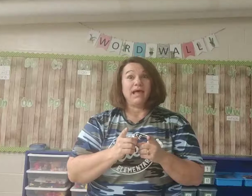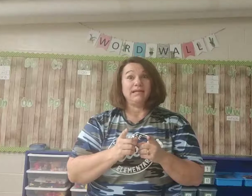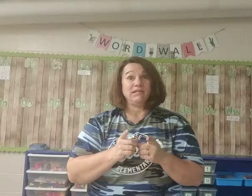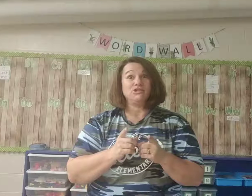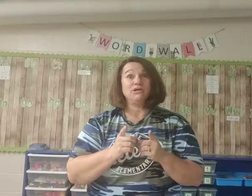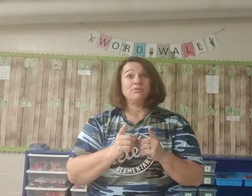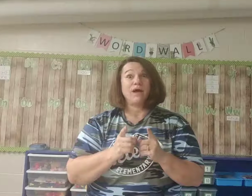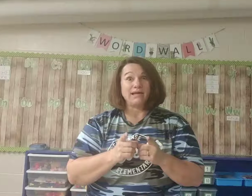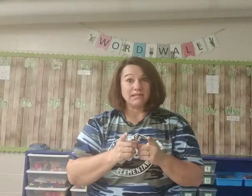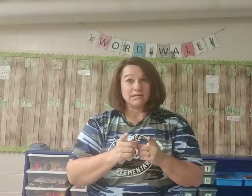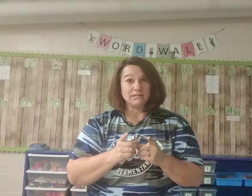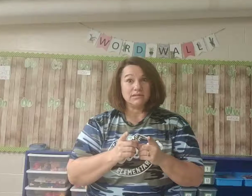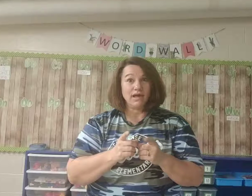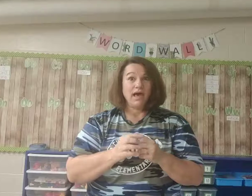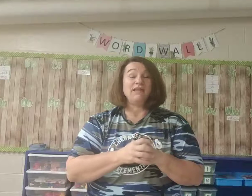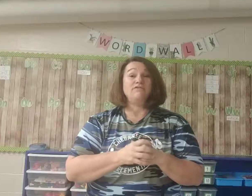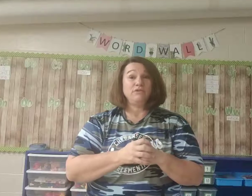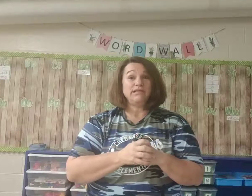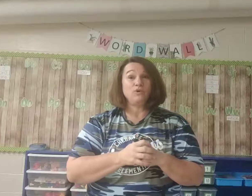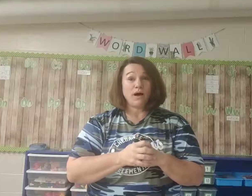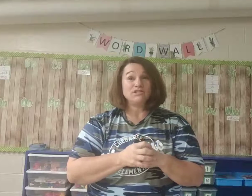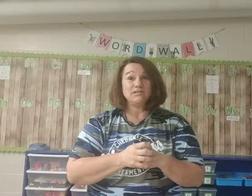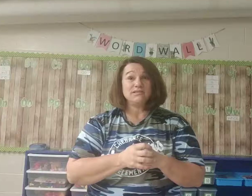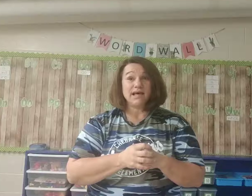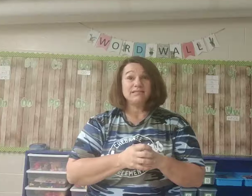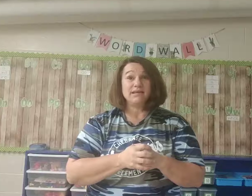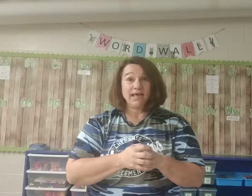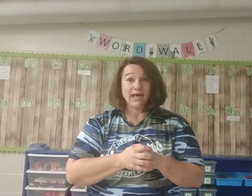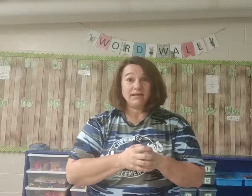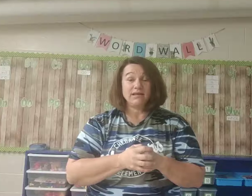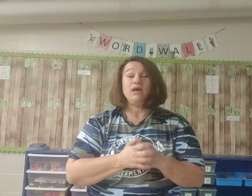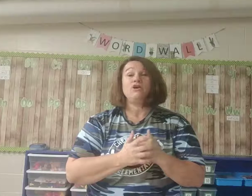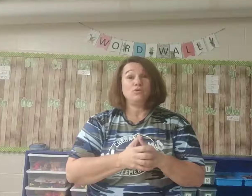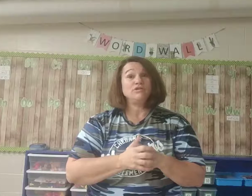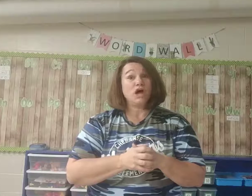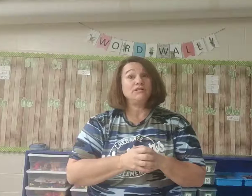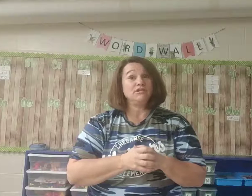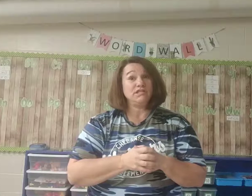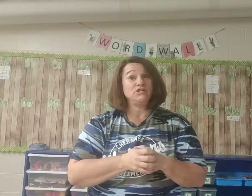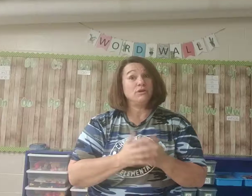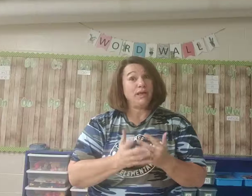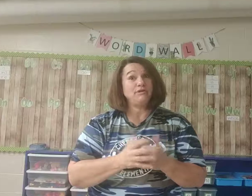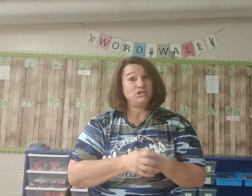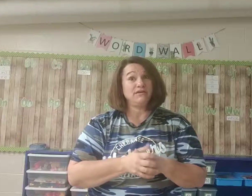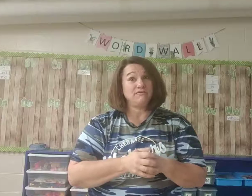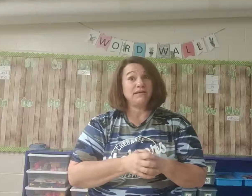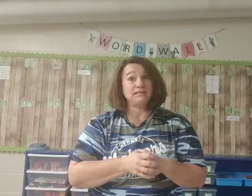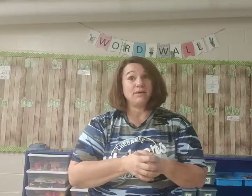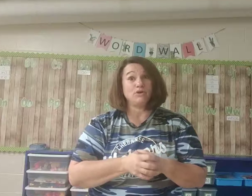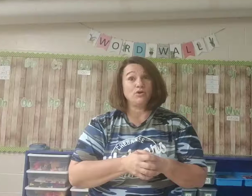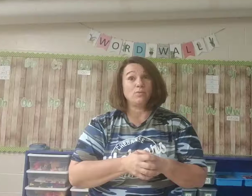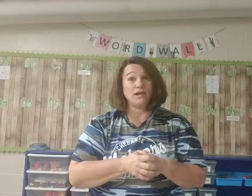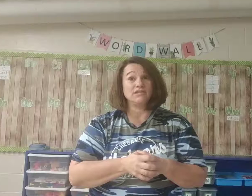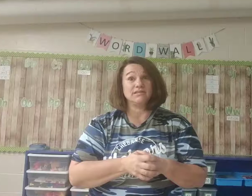I need you to practice. And if you need to watch this lesson again, you can talk to your teacher and maybe she can find a time where you can watch this